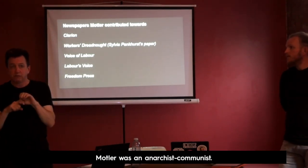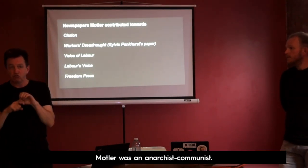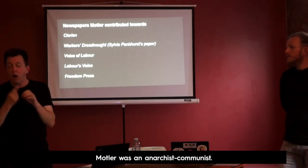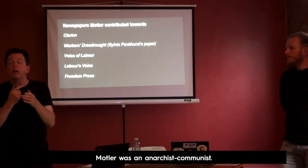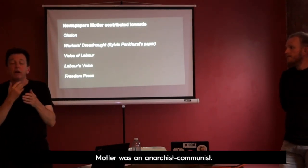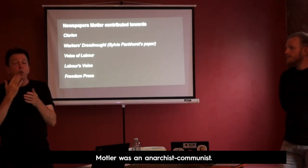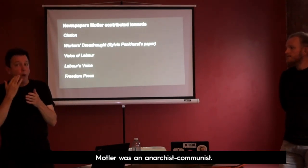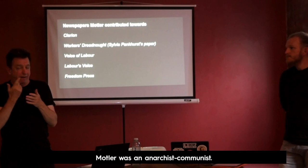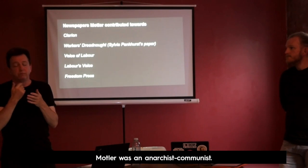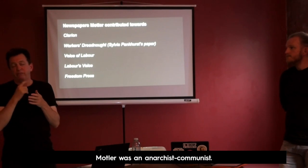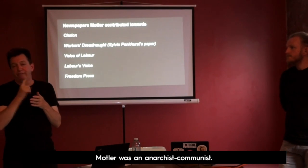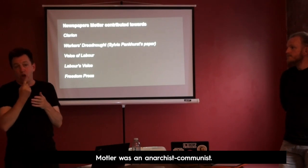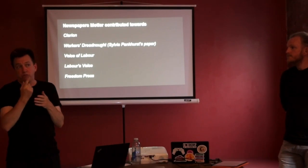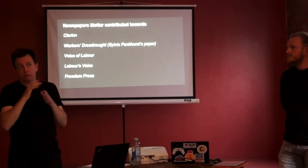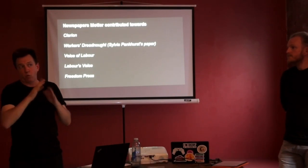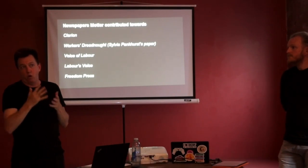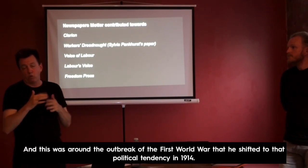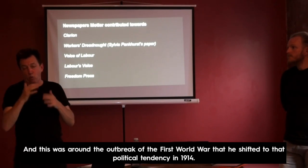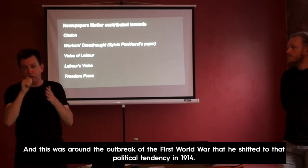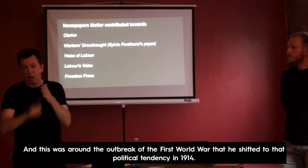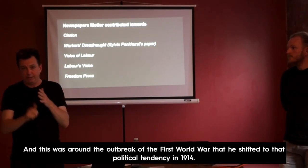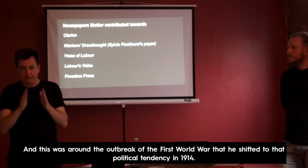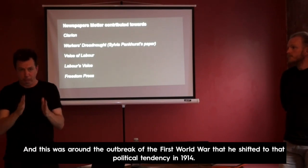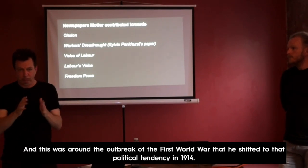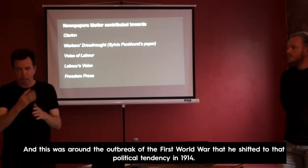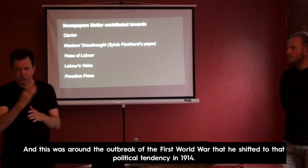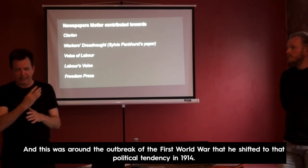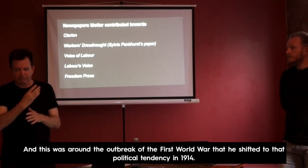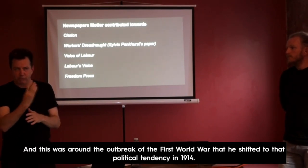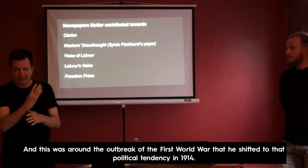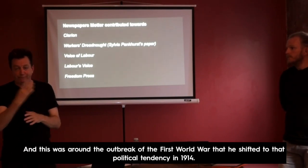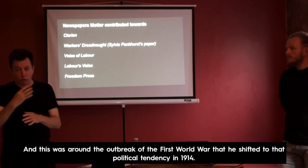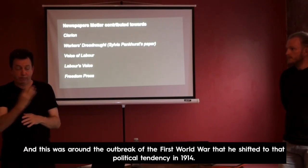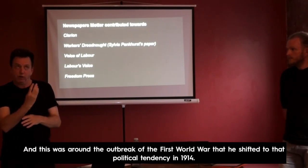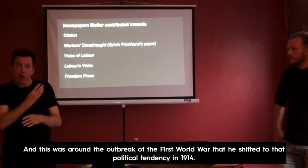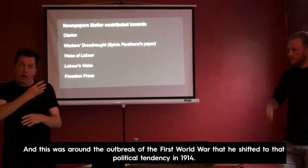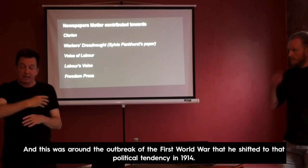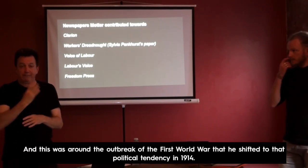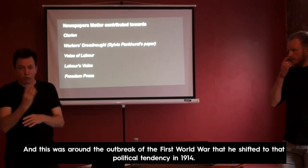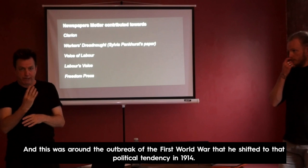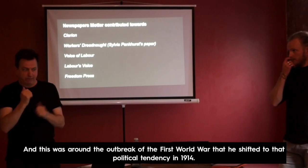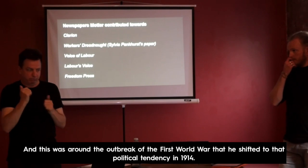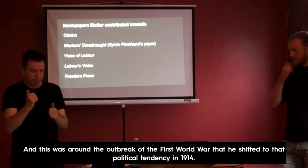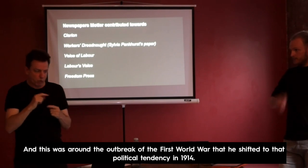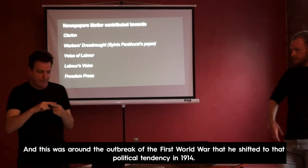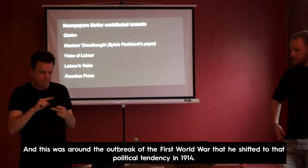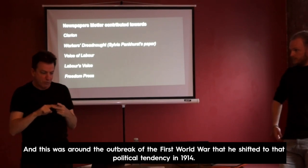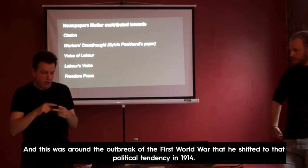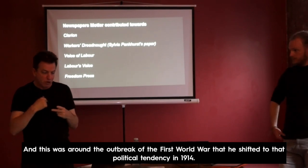Motler was an anarchist communist, and this was around the outbreak of the First World War that he shifted to that political tendency in